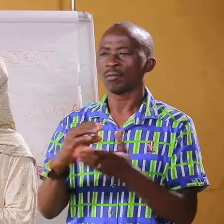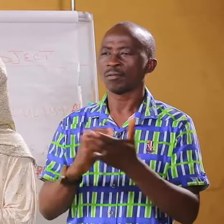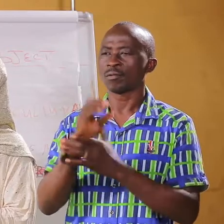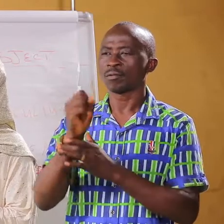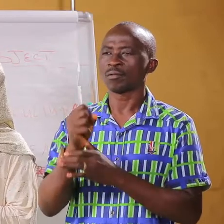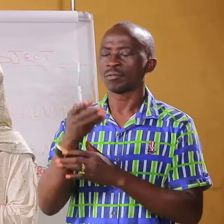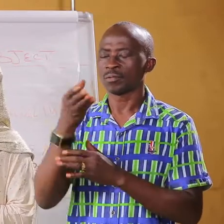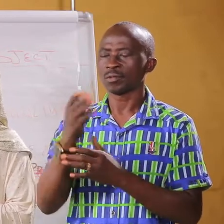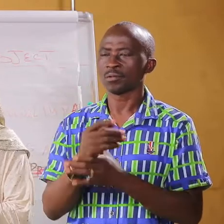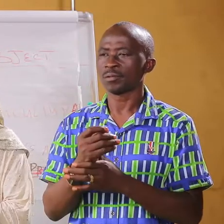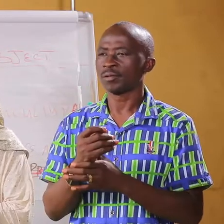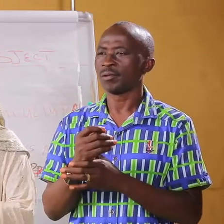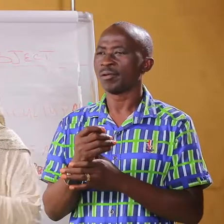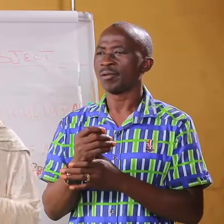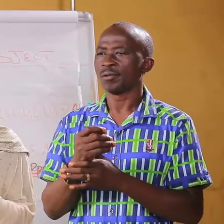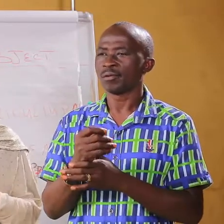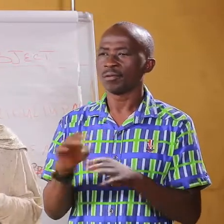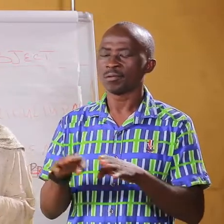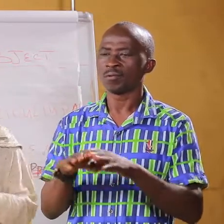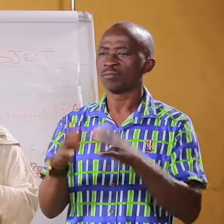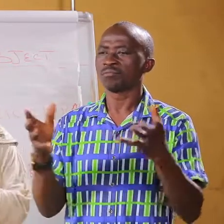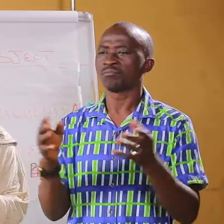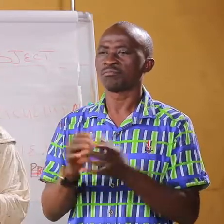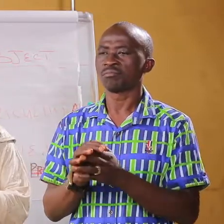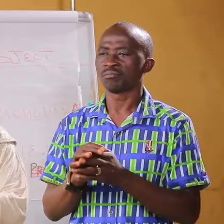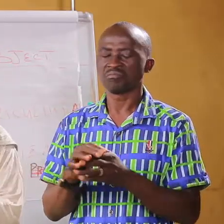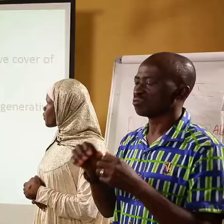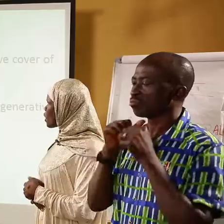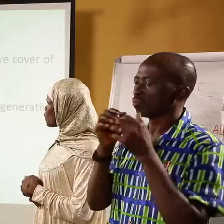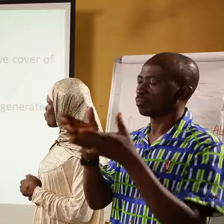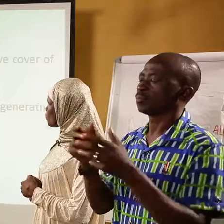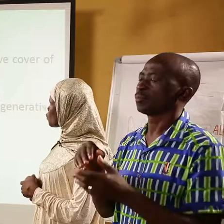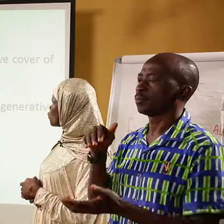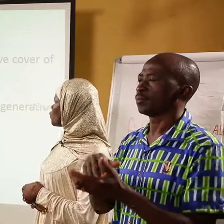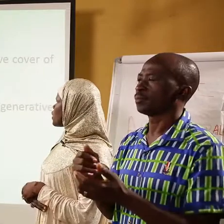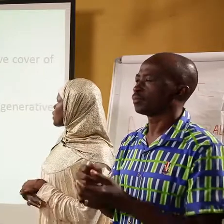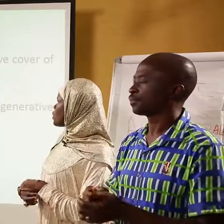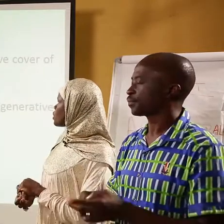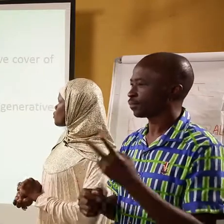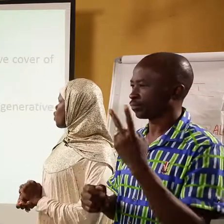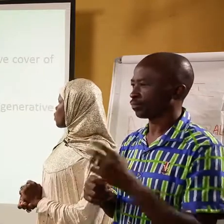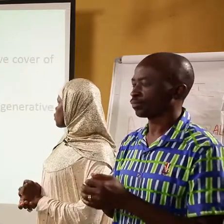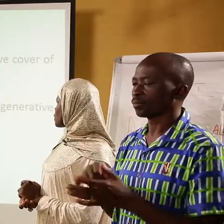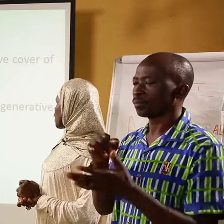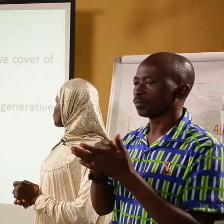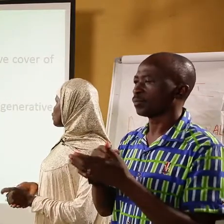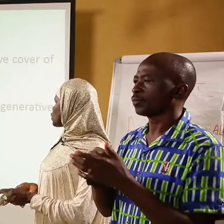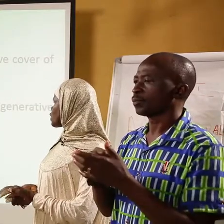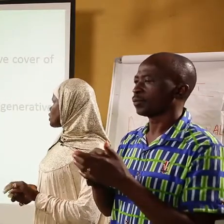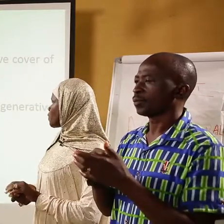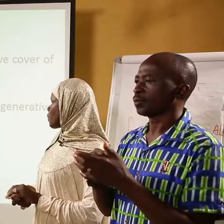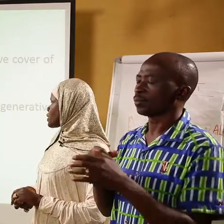the vegetative cover of the soil, they deplete. They are no more. Number 2, it causes poor growth